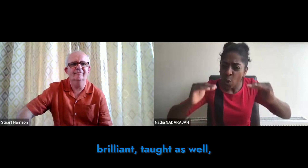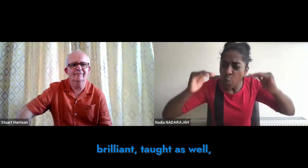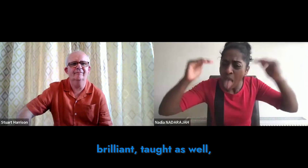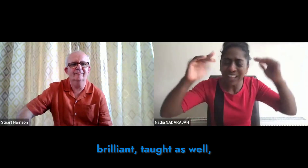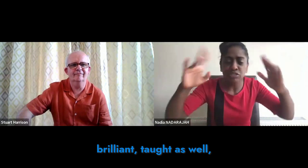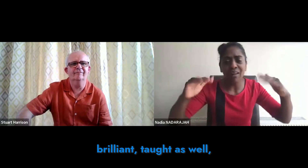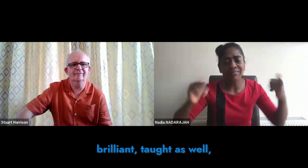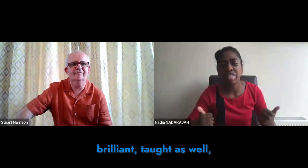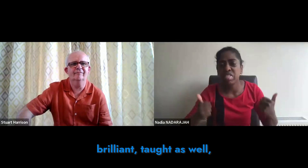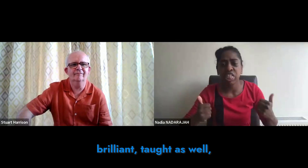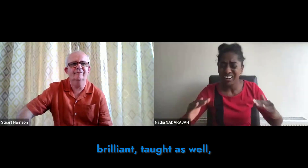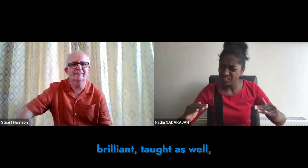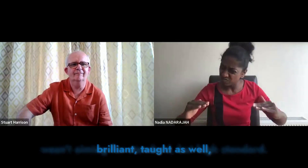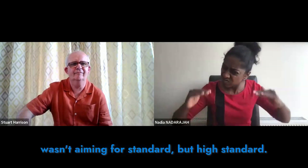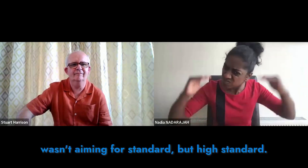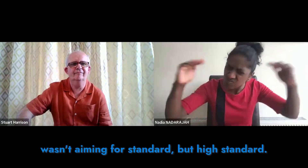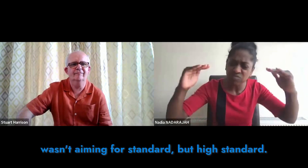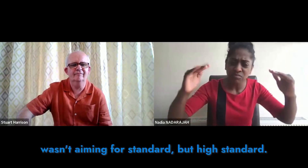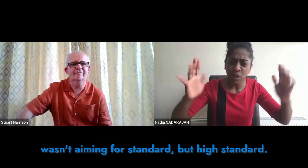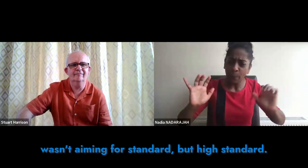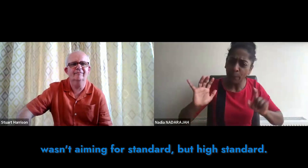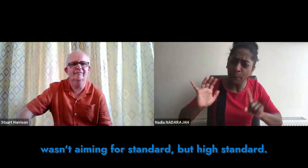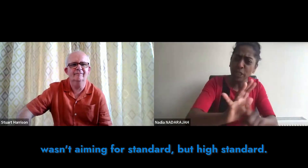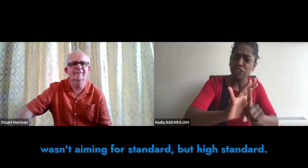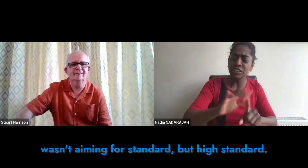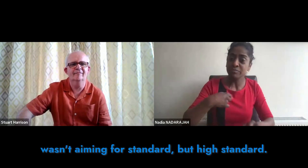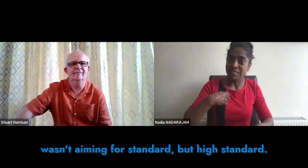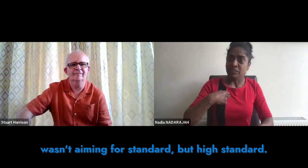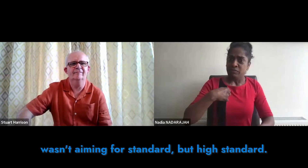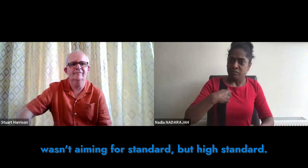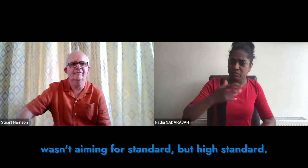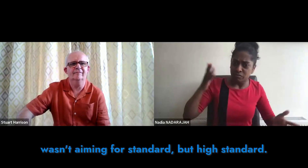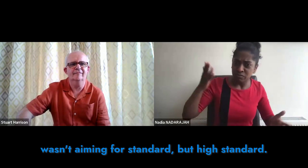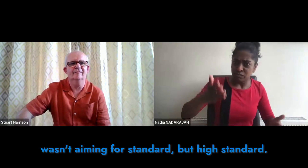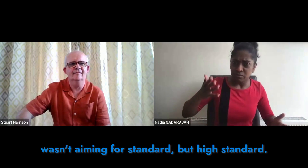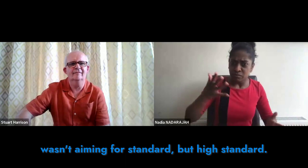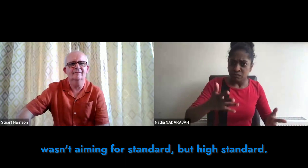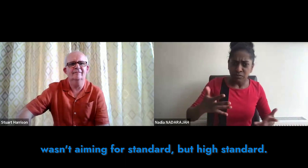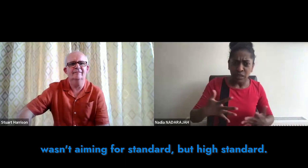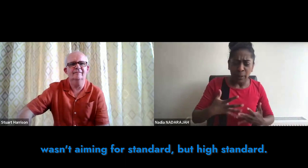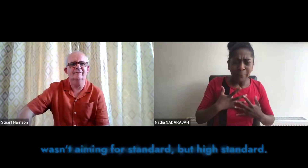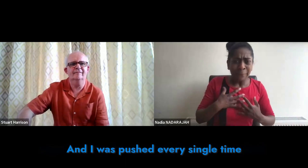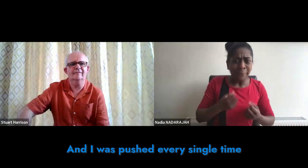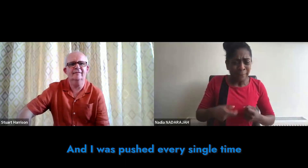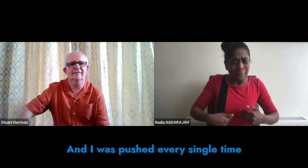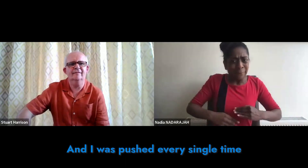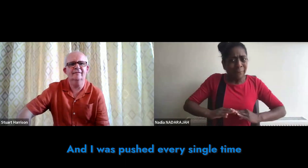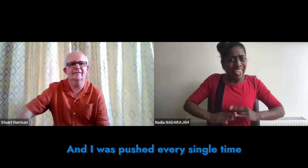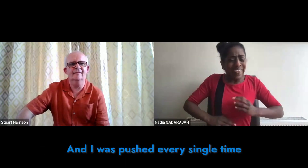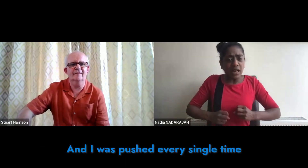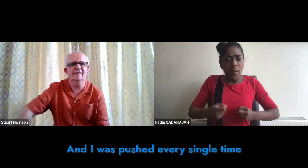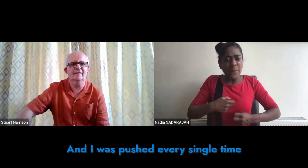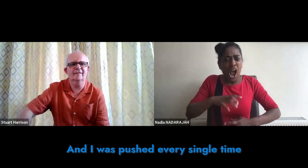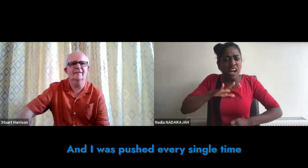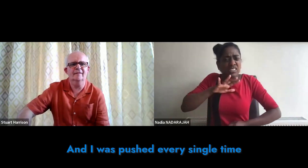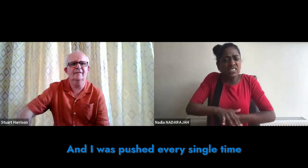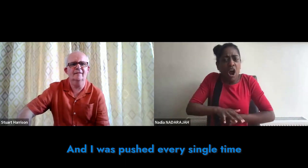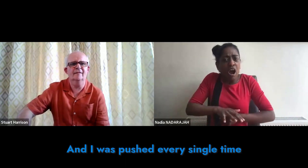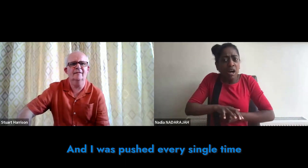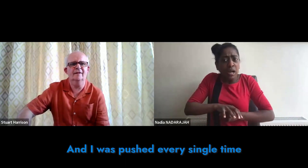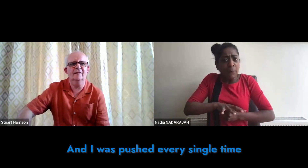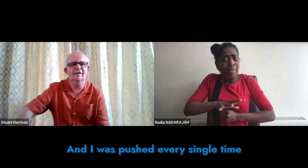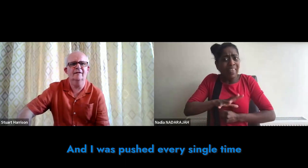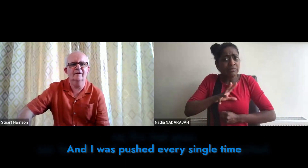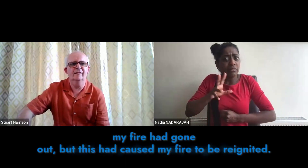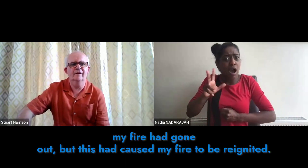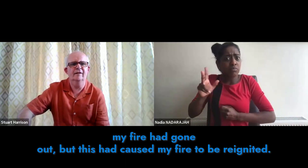brilliant, taught as well, wasn't aiming for a standard, but high standard. And I was pushed every single